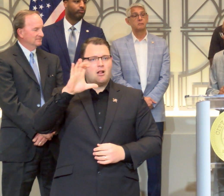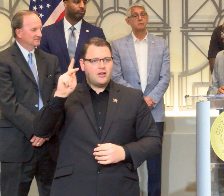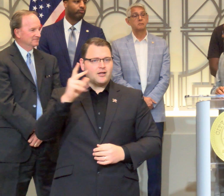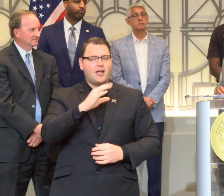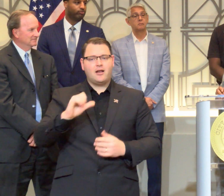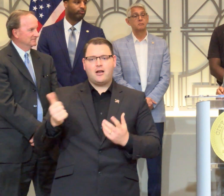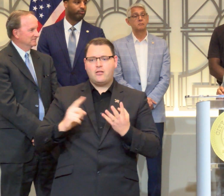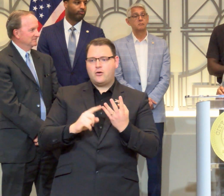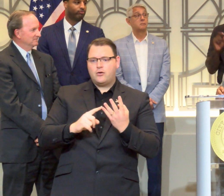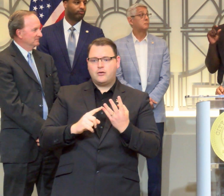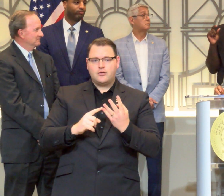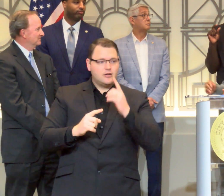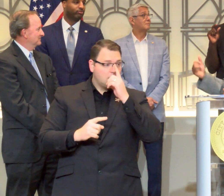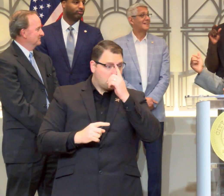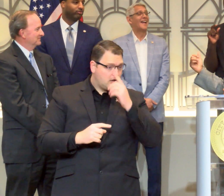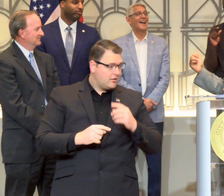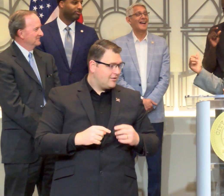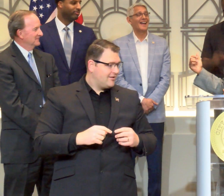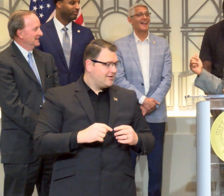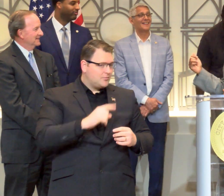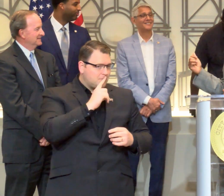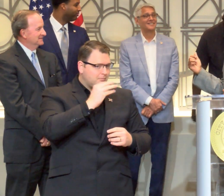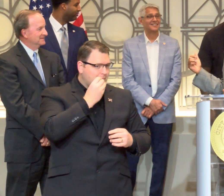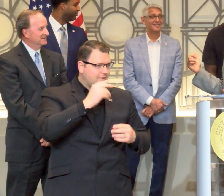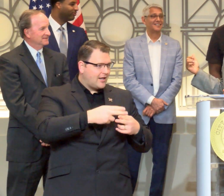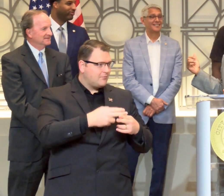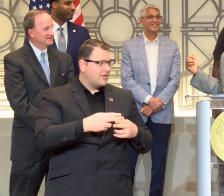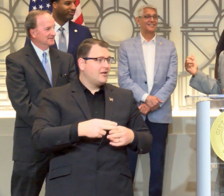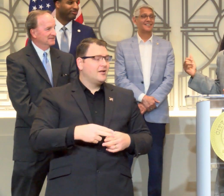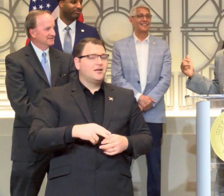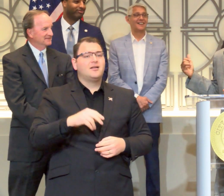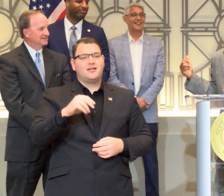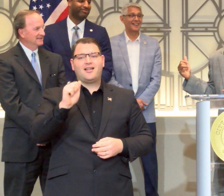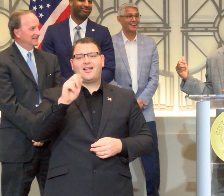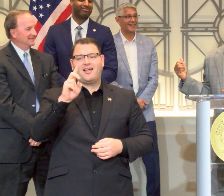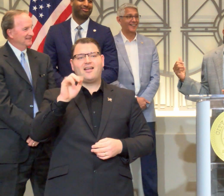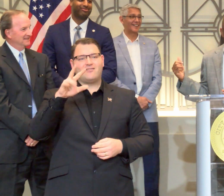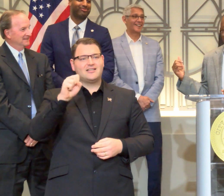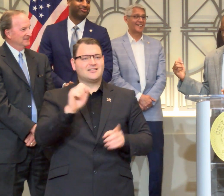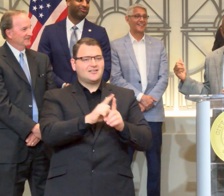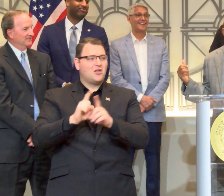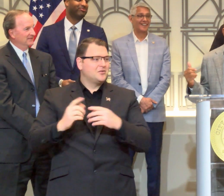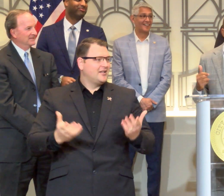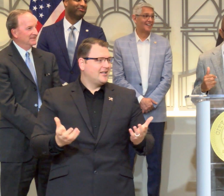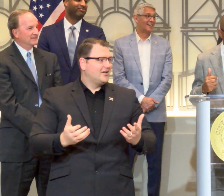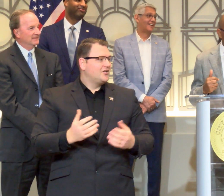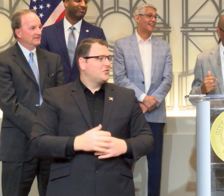another. Do I see? Oh, Councilmember Robert Gagos is also present. So I want